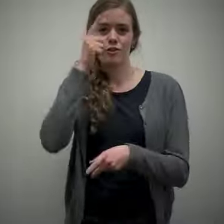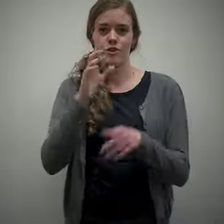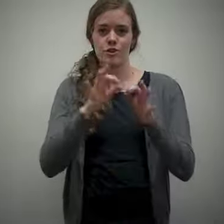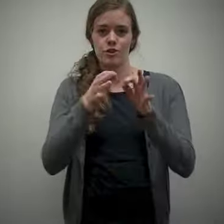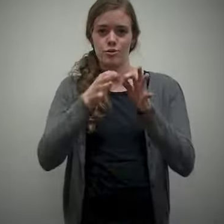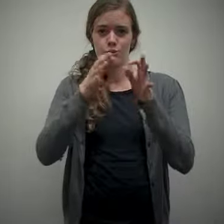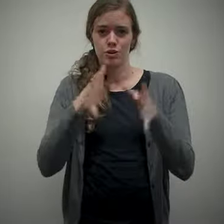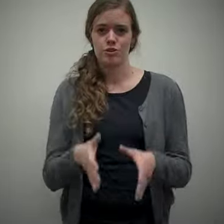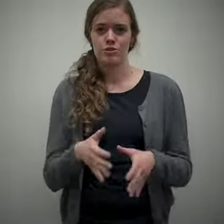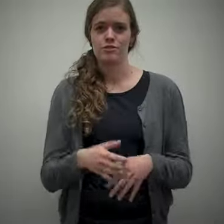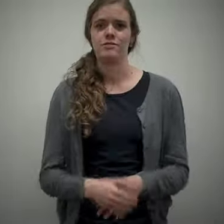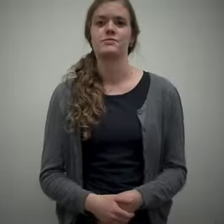Self-care for interpreters.